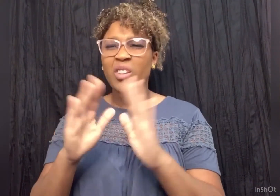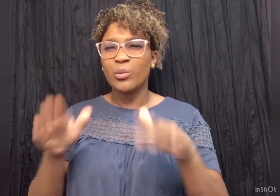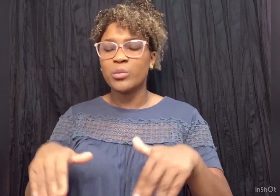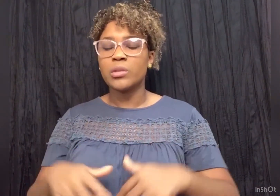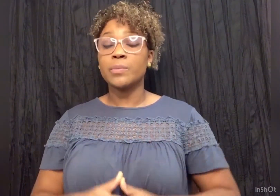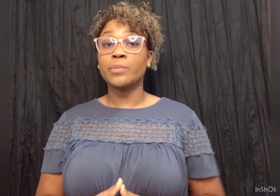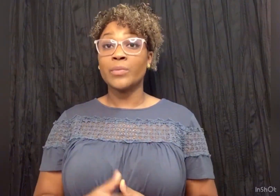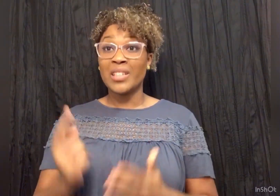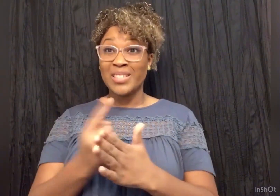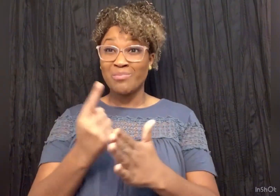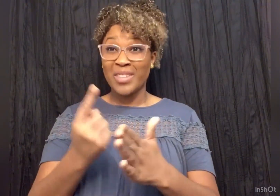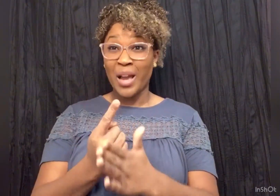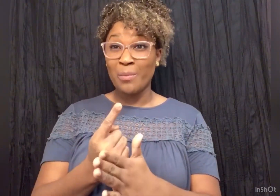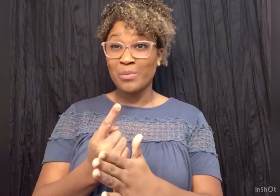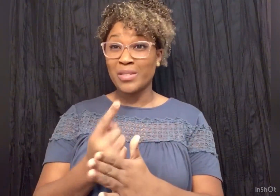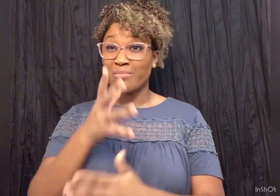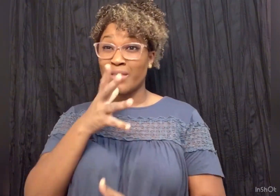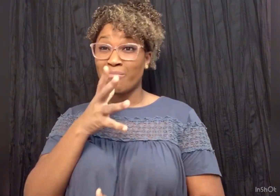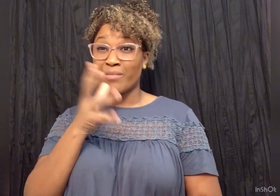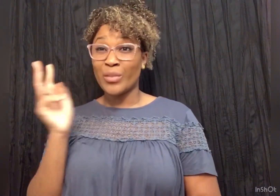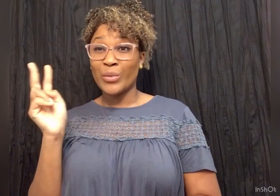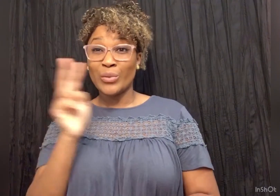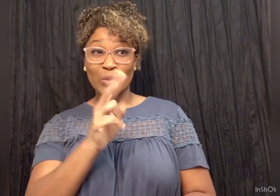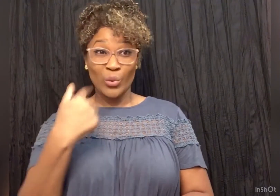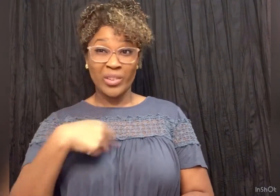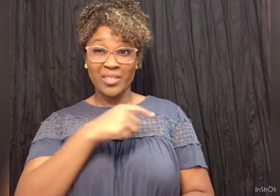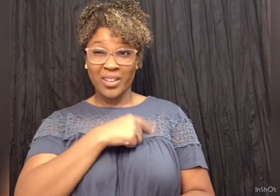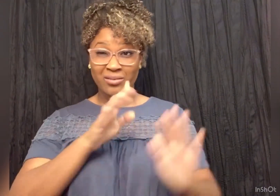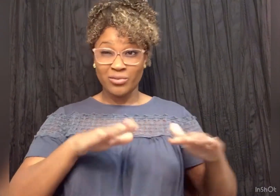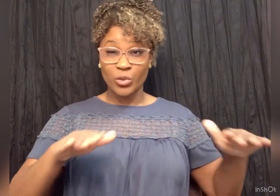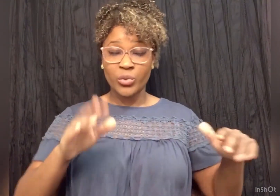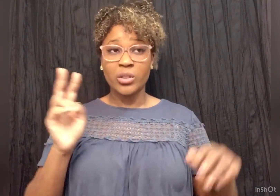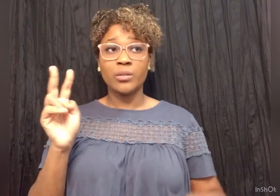Sometimes she would stop and gaze at us in silence.